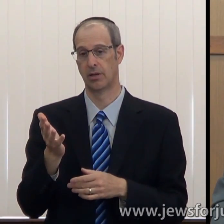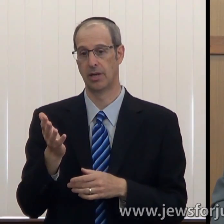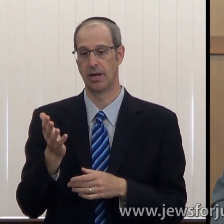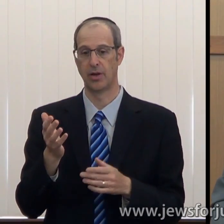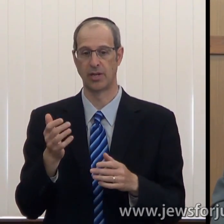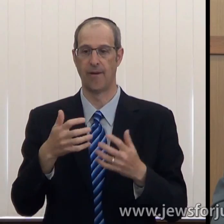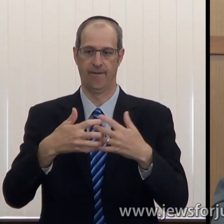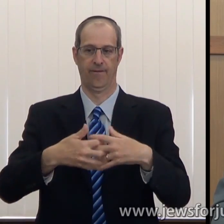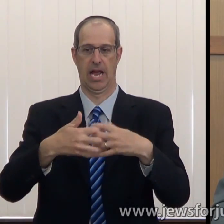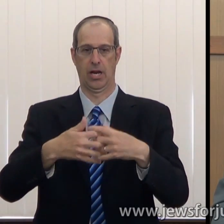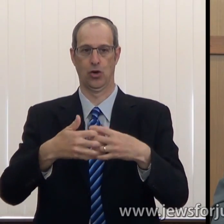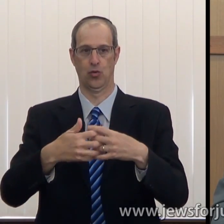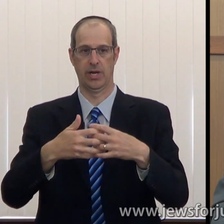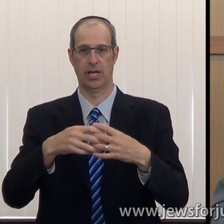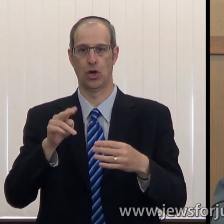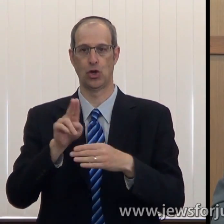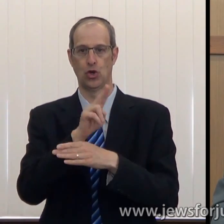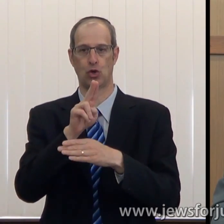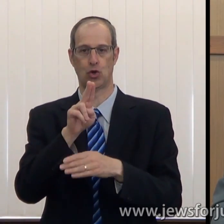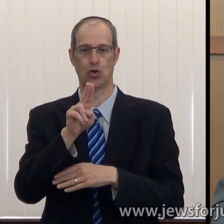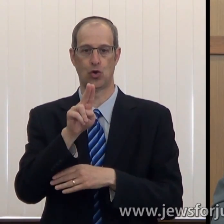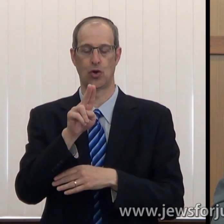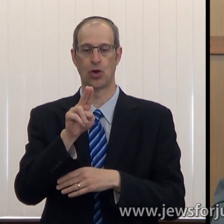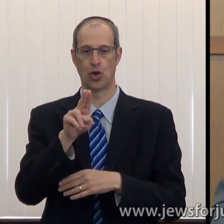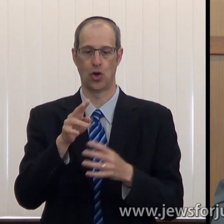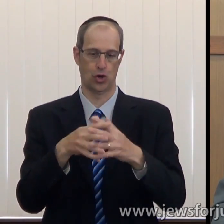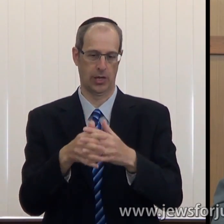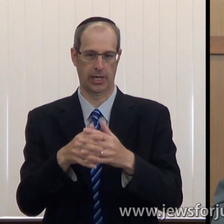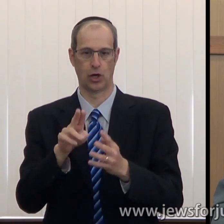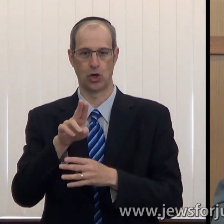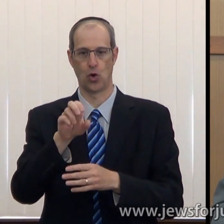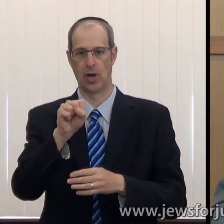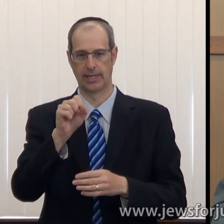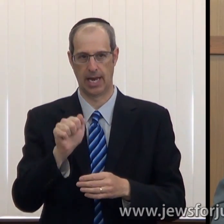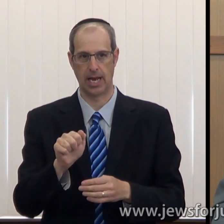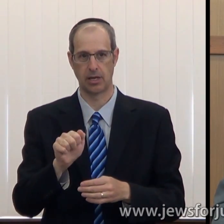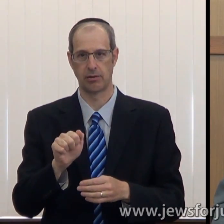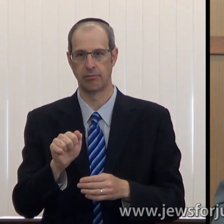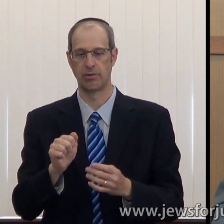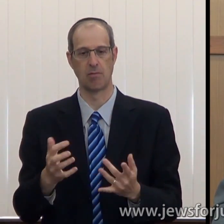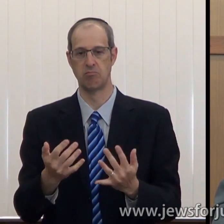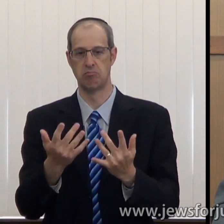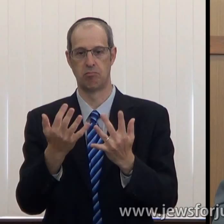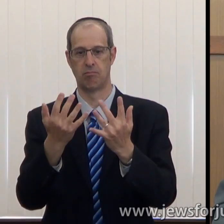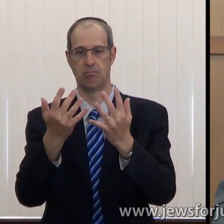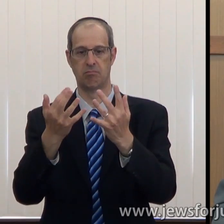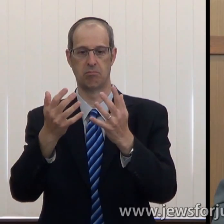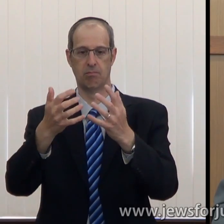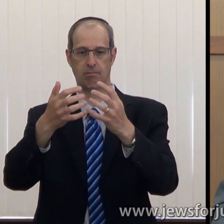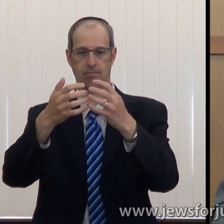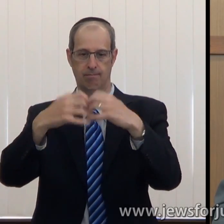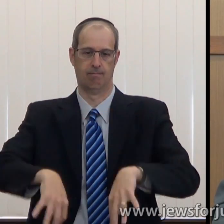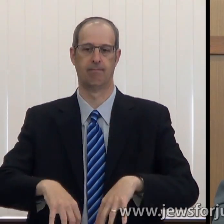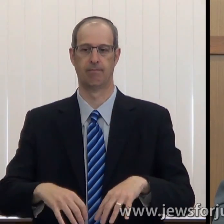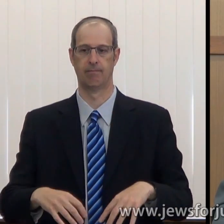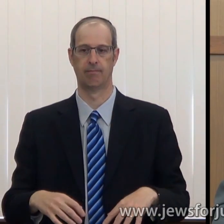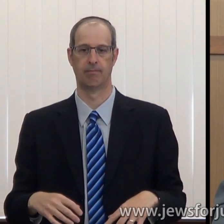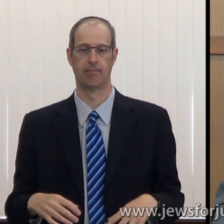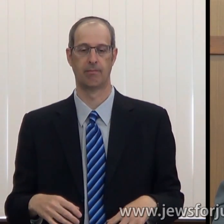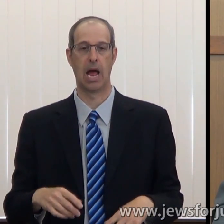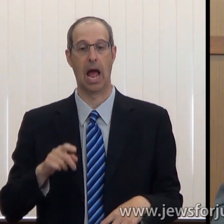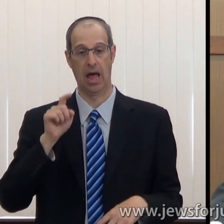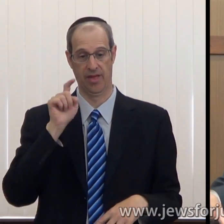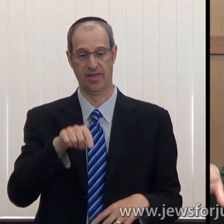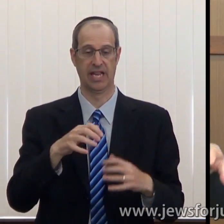factory in the United States, a big clothing factory that burnt to the ground. And this